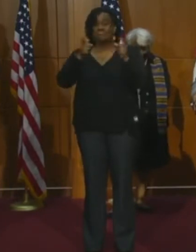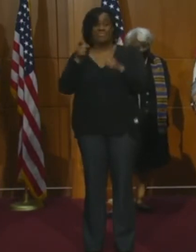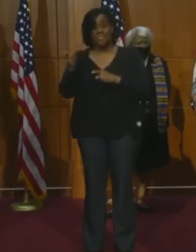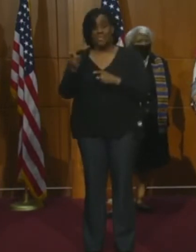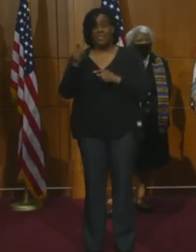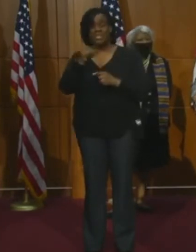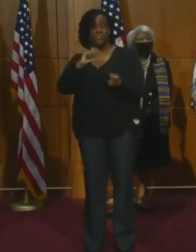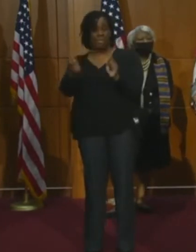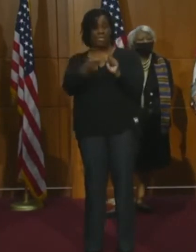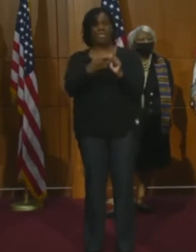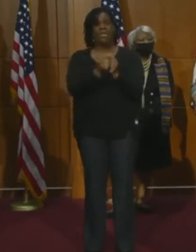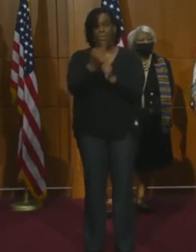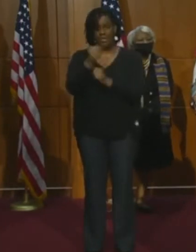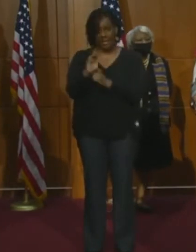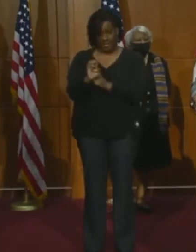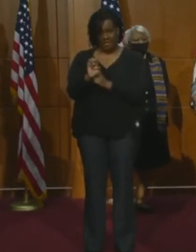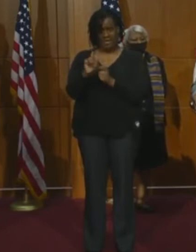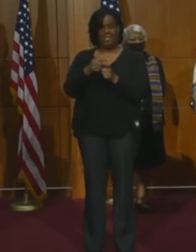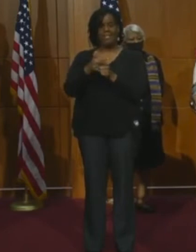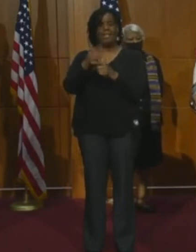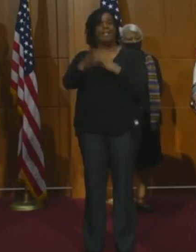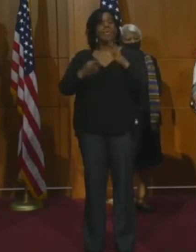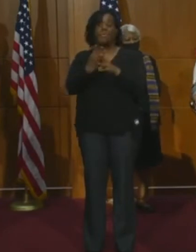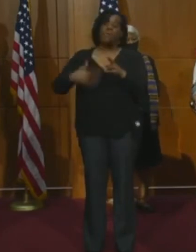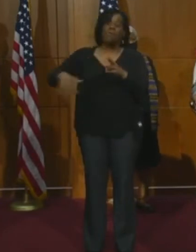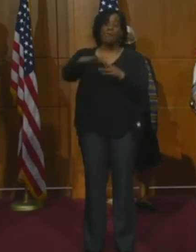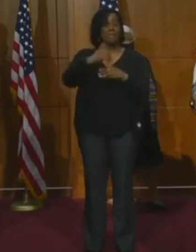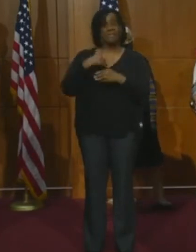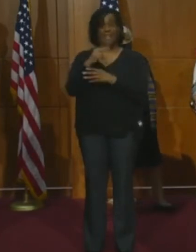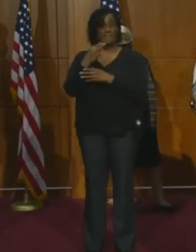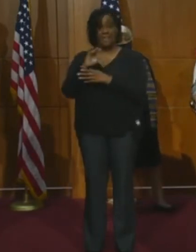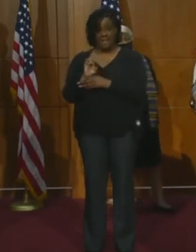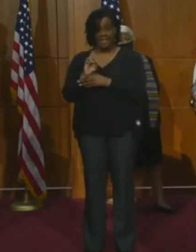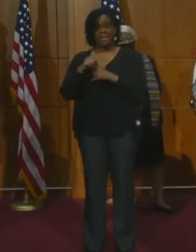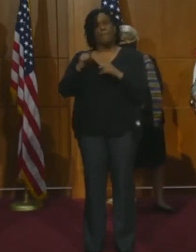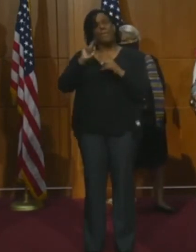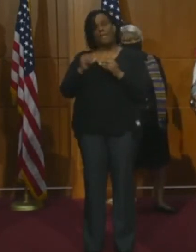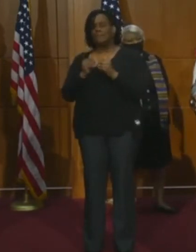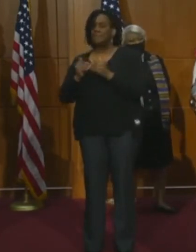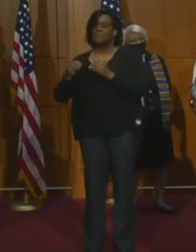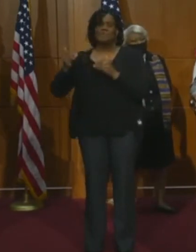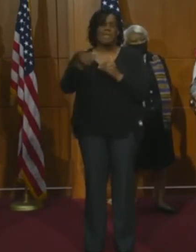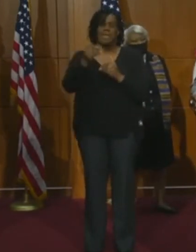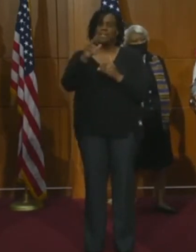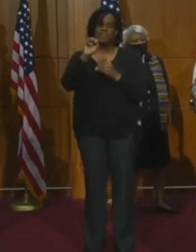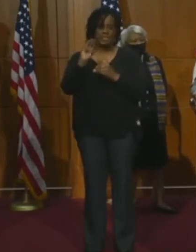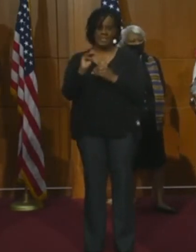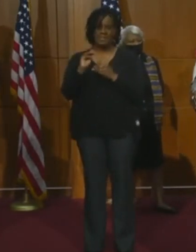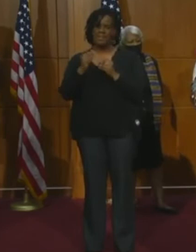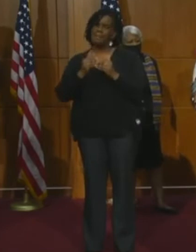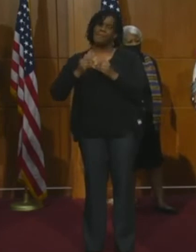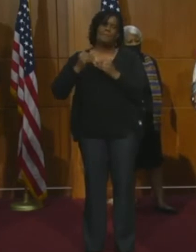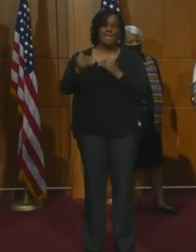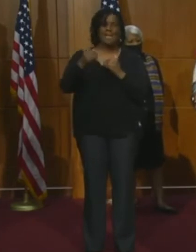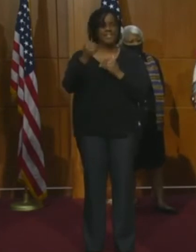we have is a world full of hate. Somehow, we must move beyond the racism, the hate, the lack